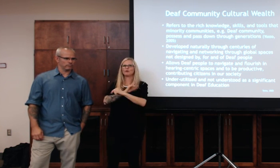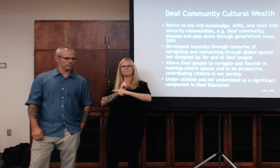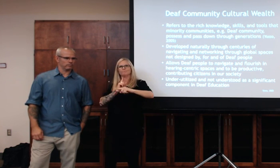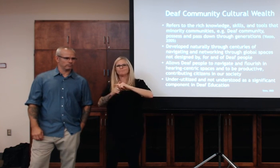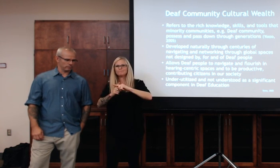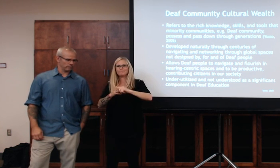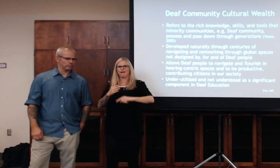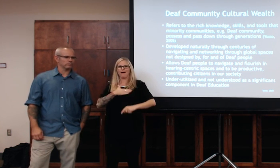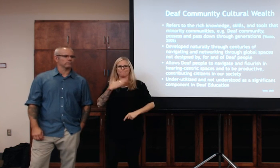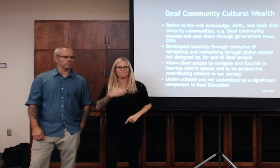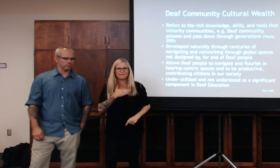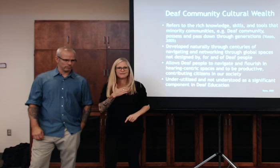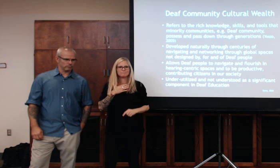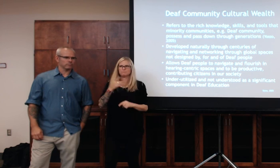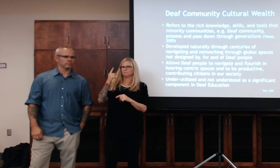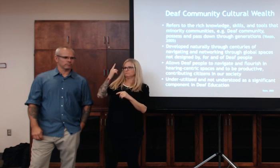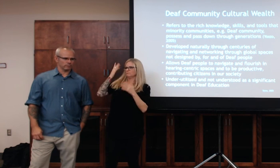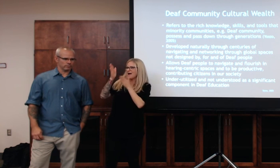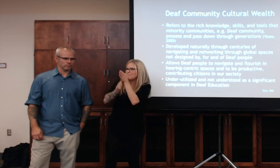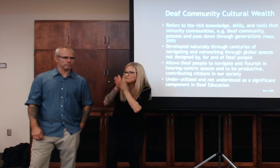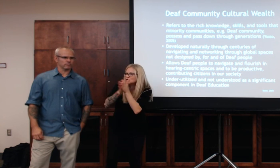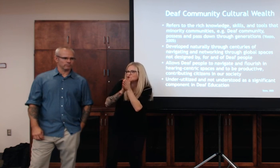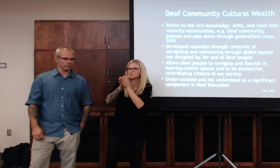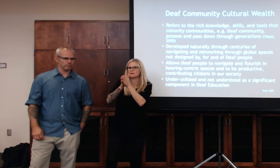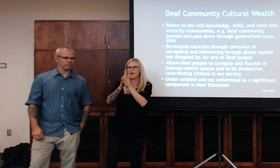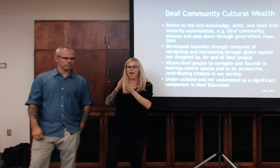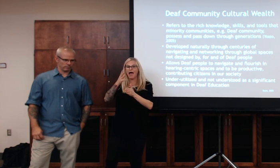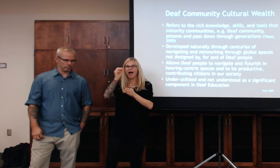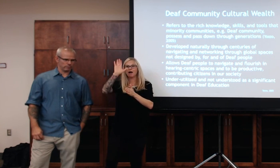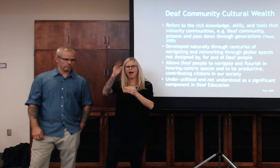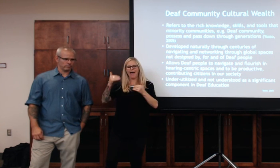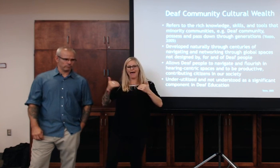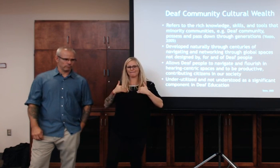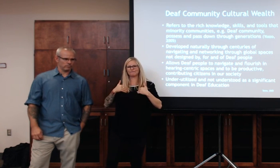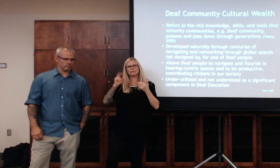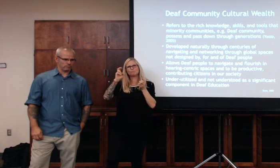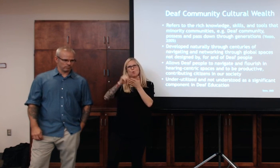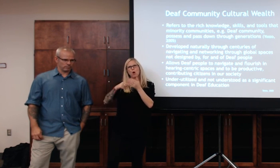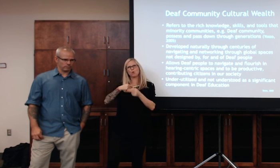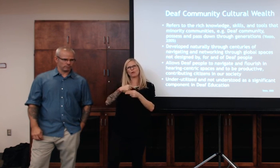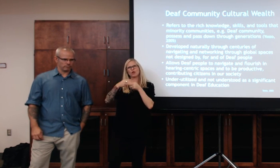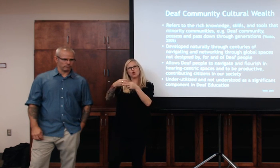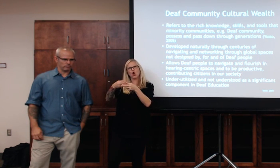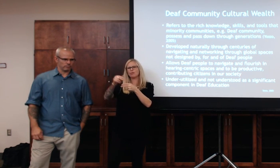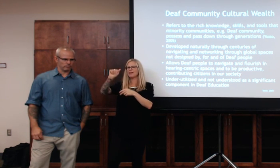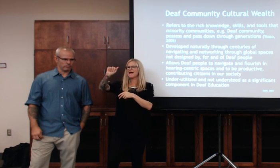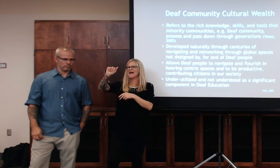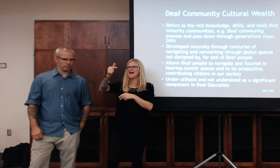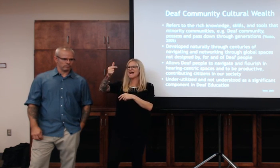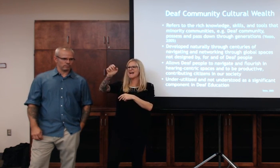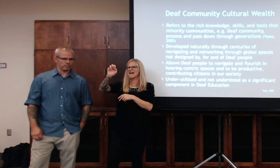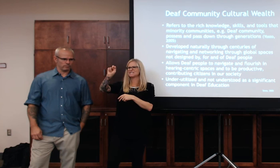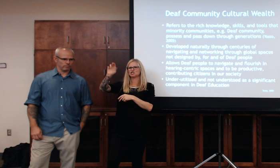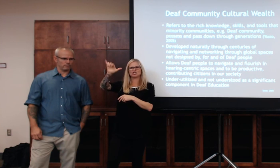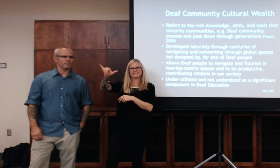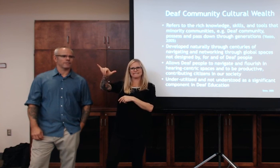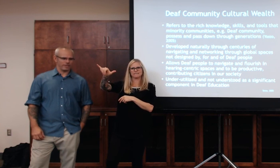full positive support, full enthusiasm, and have what we call the agency.